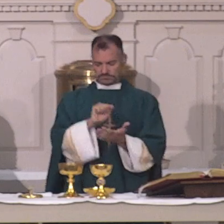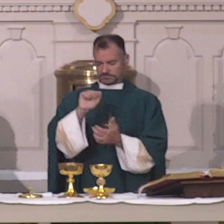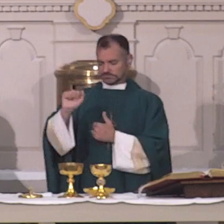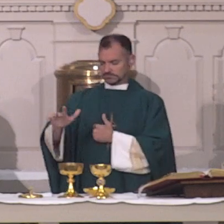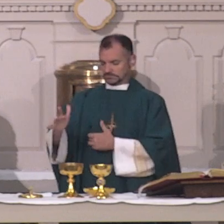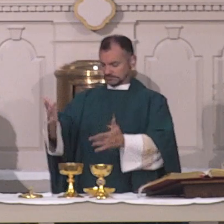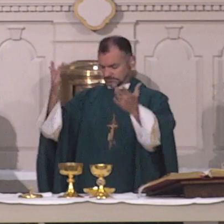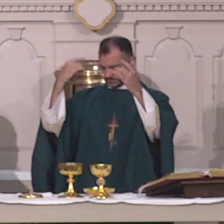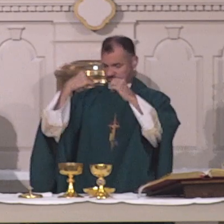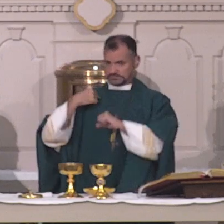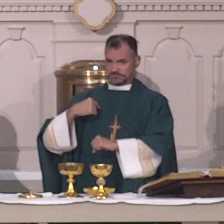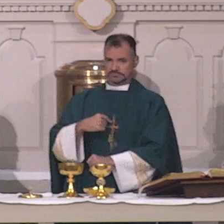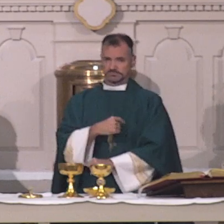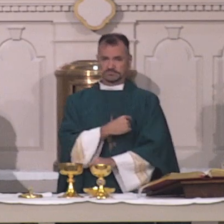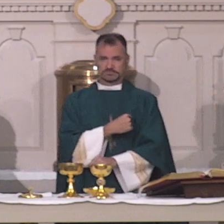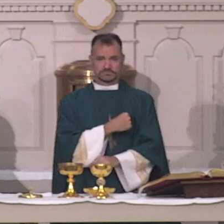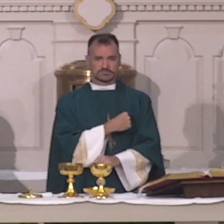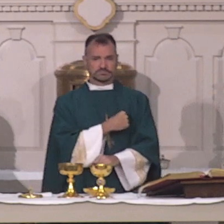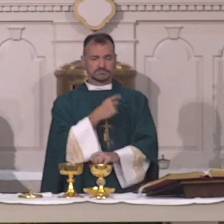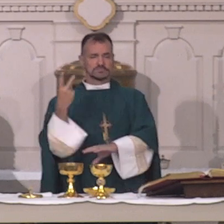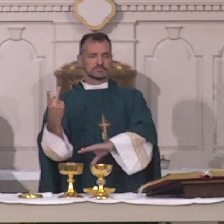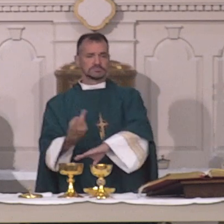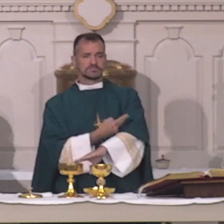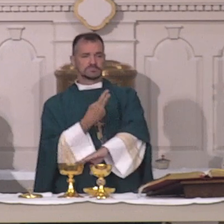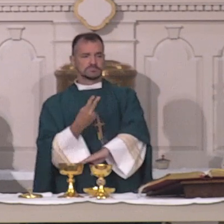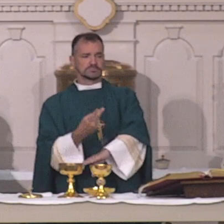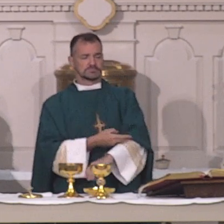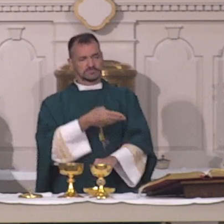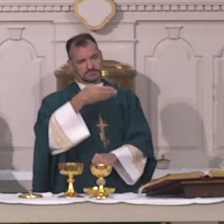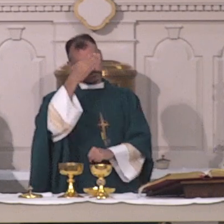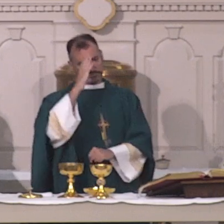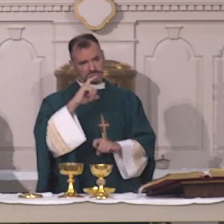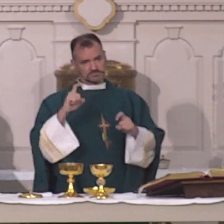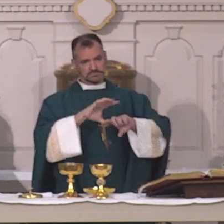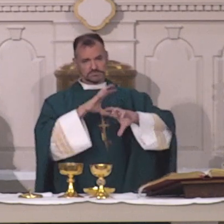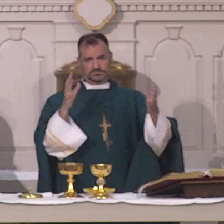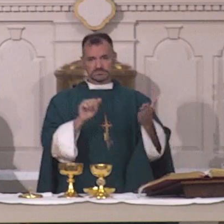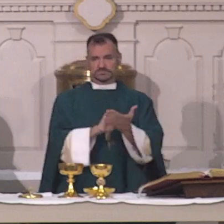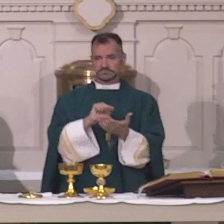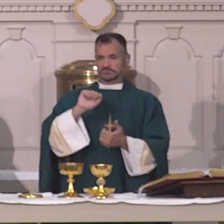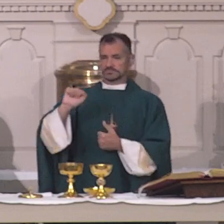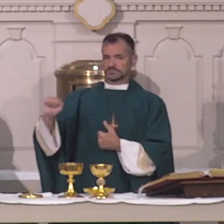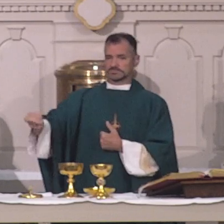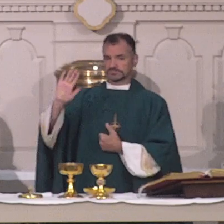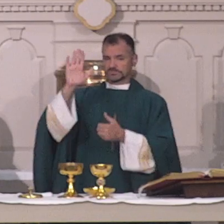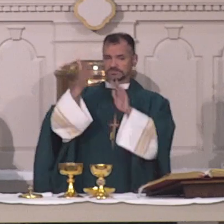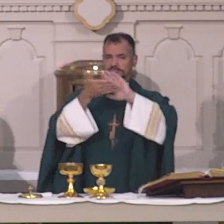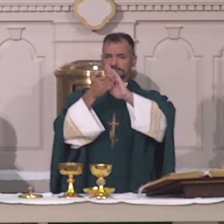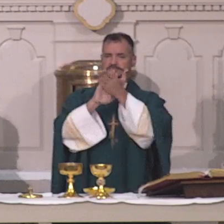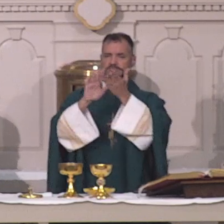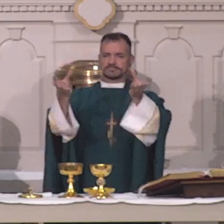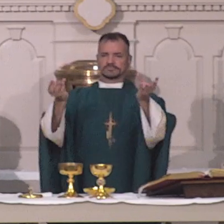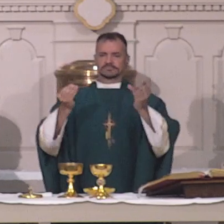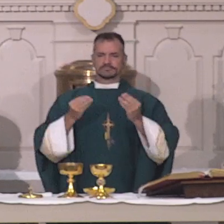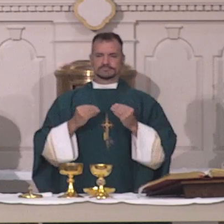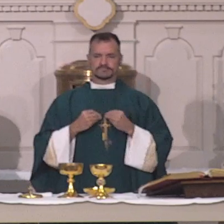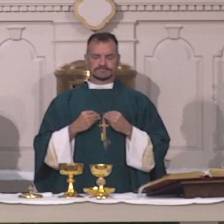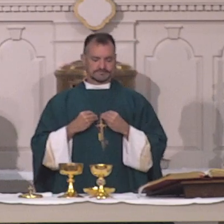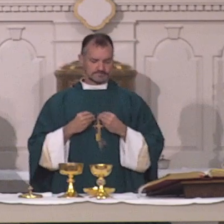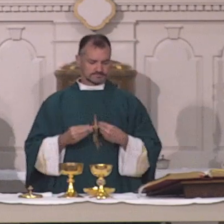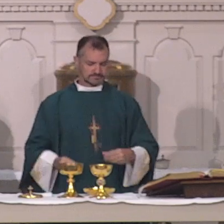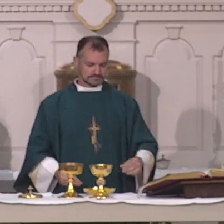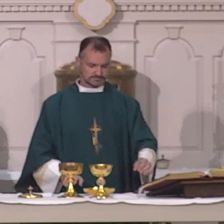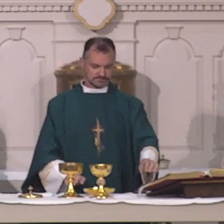of the world, have mercy on us. Lamb of God, you take away the sins of the world, grant us